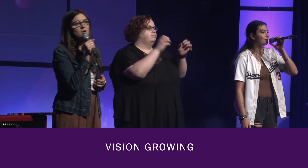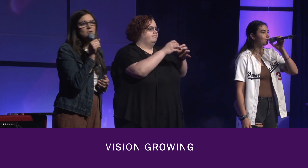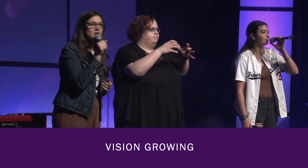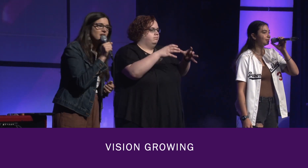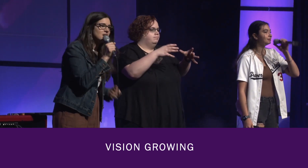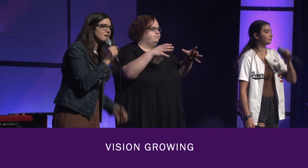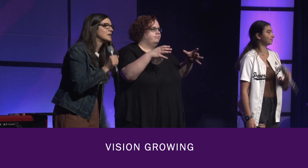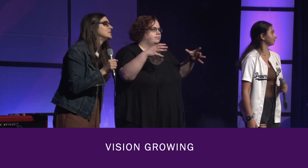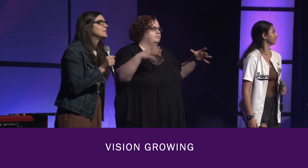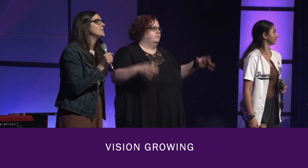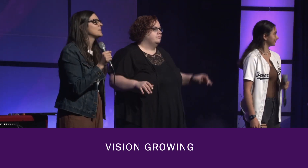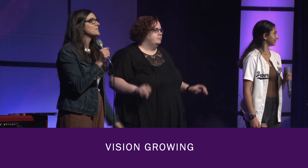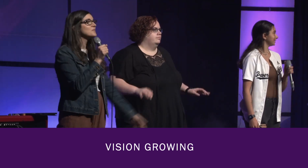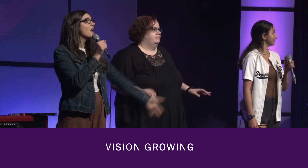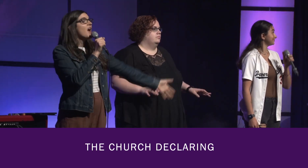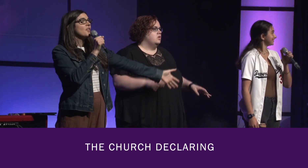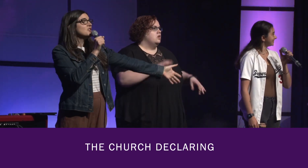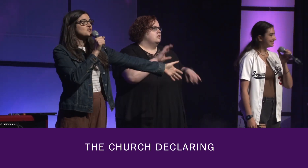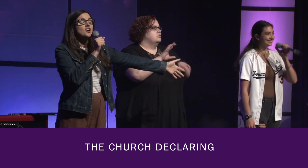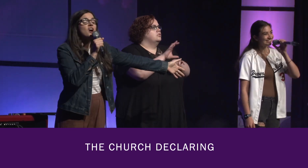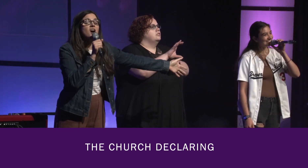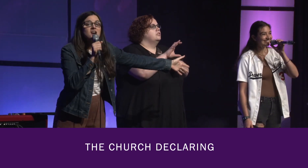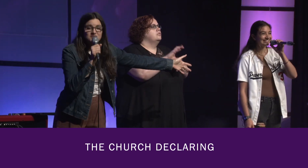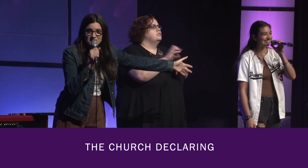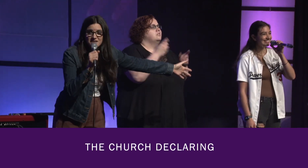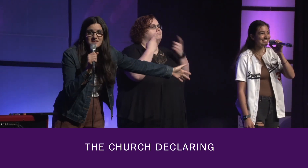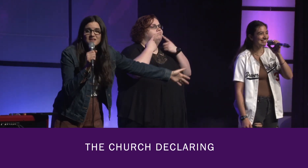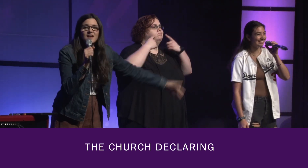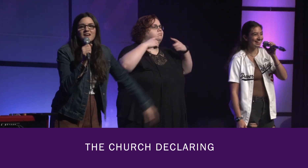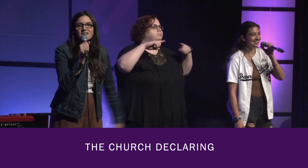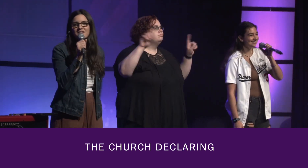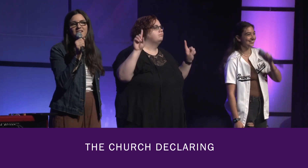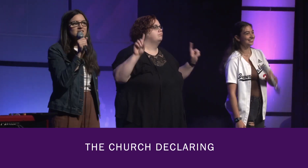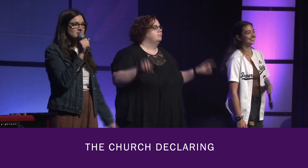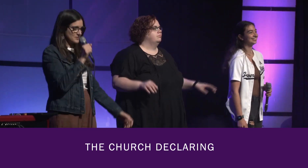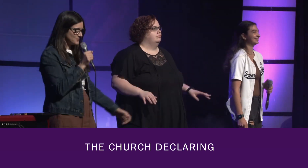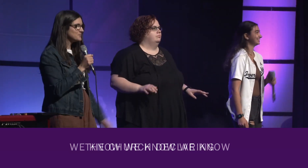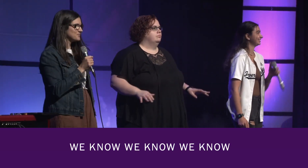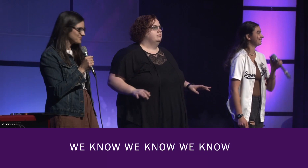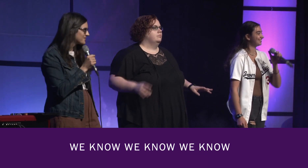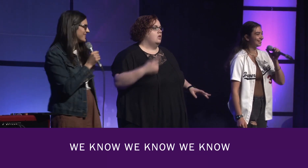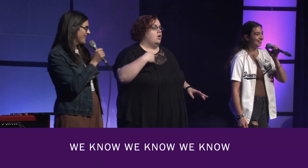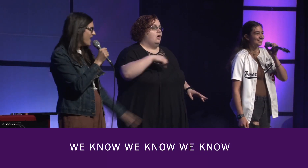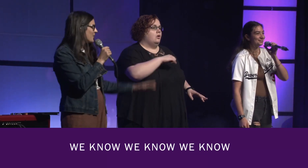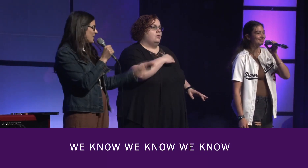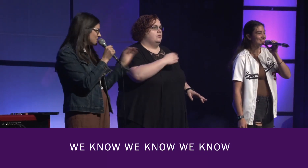vision growing, the church declaring.